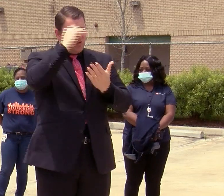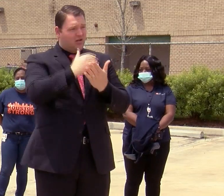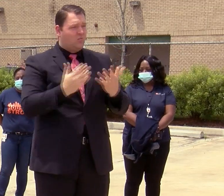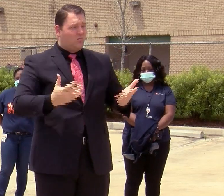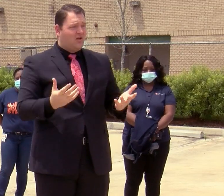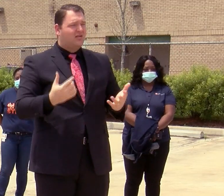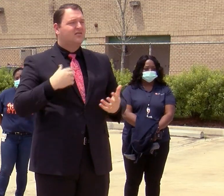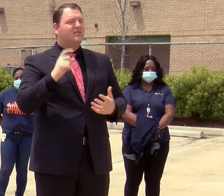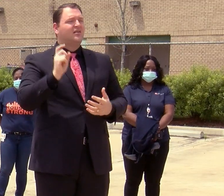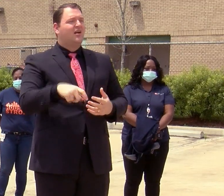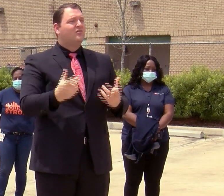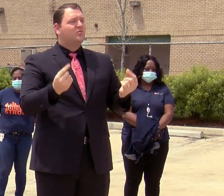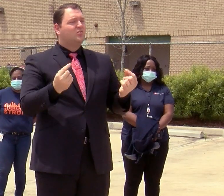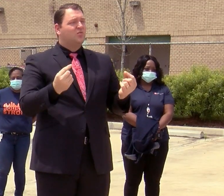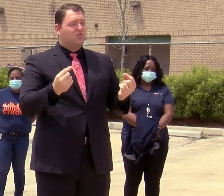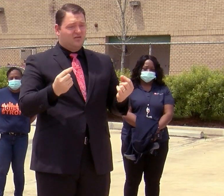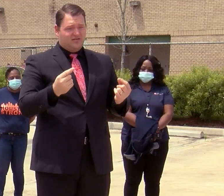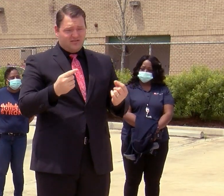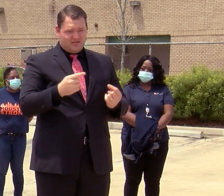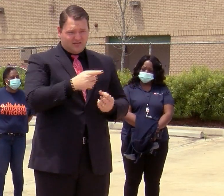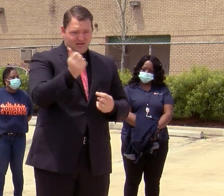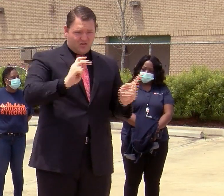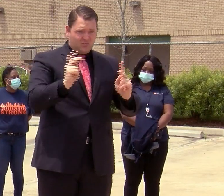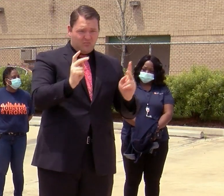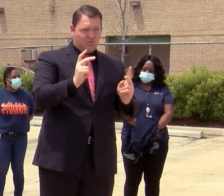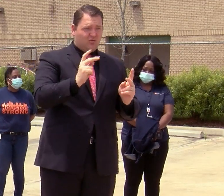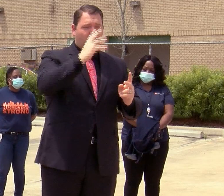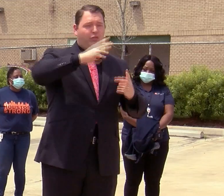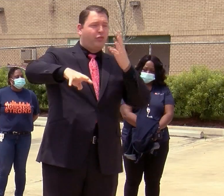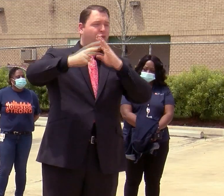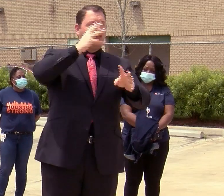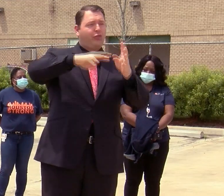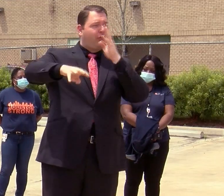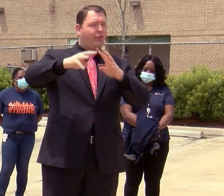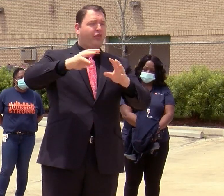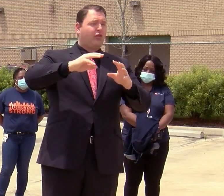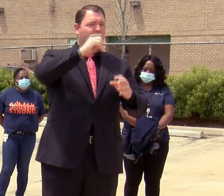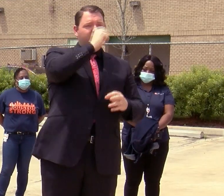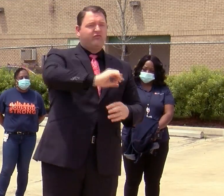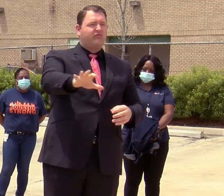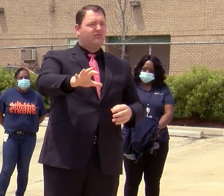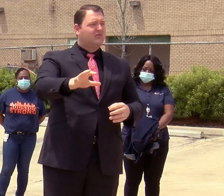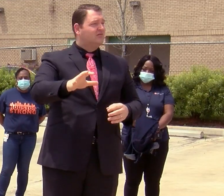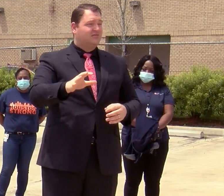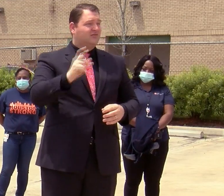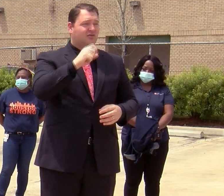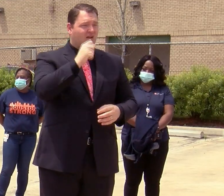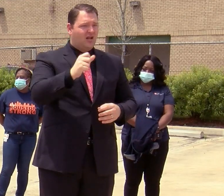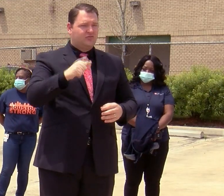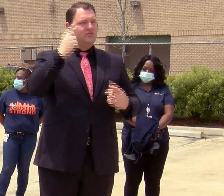concern ourselves with what happens to others because it can happen to us. It would